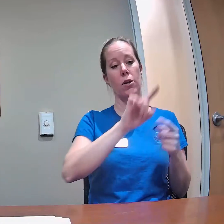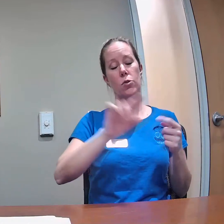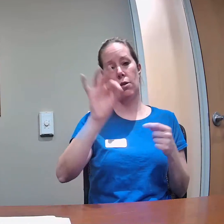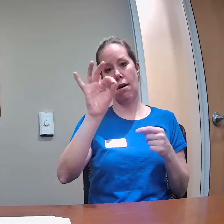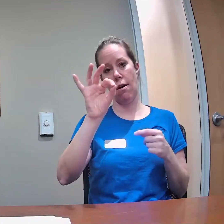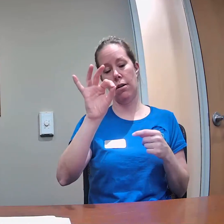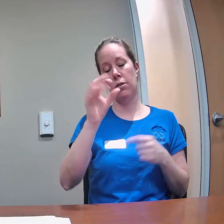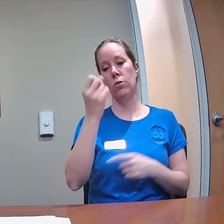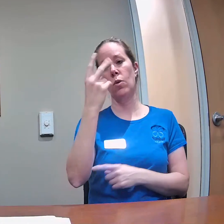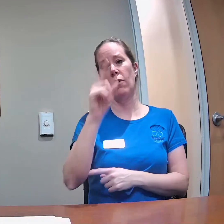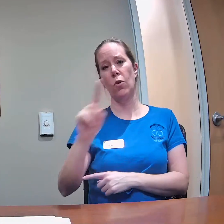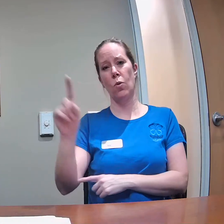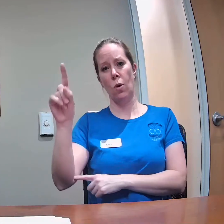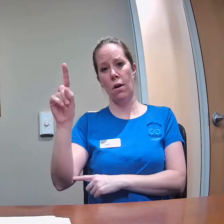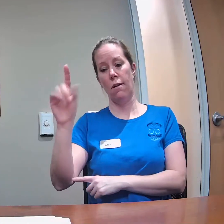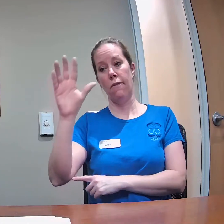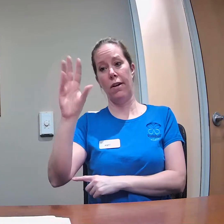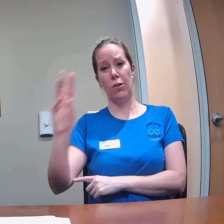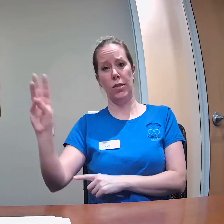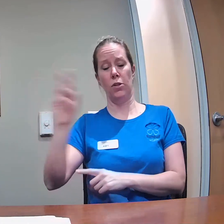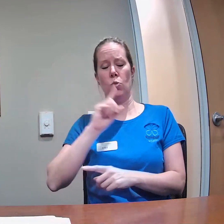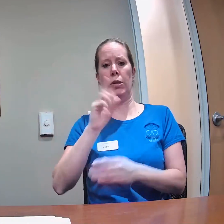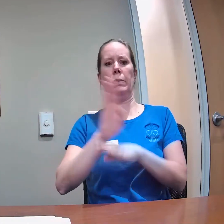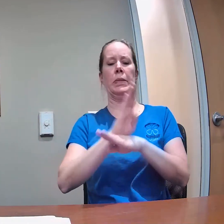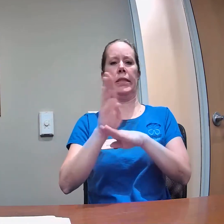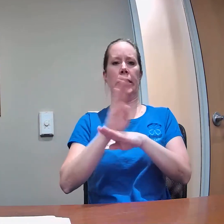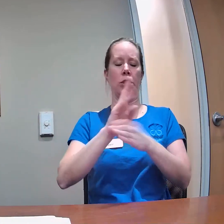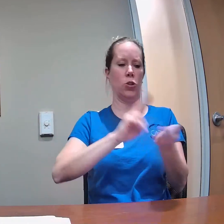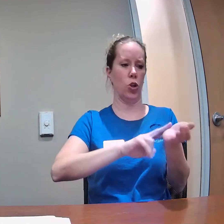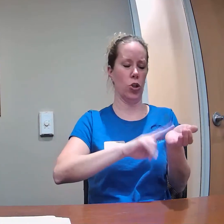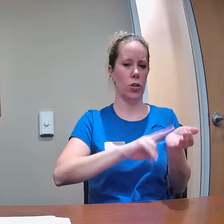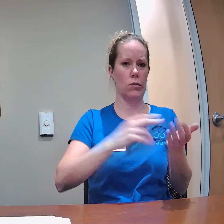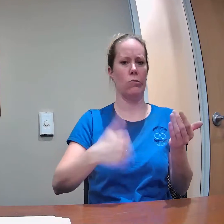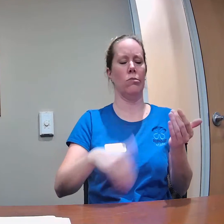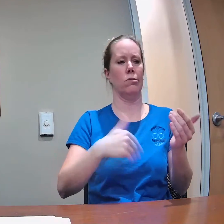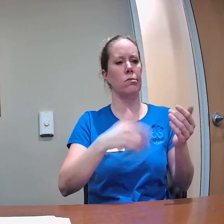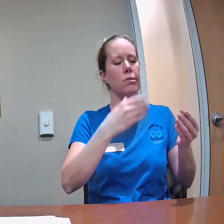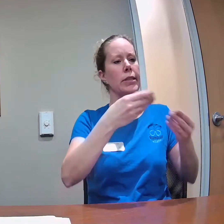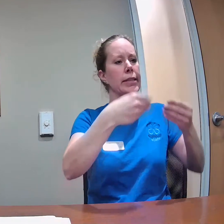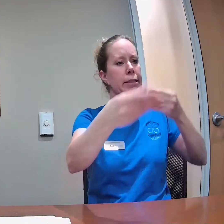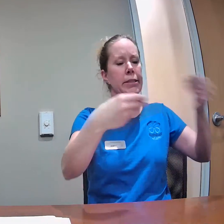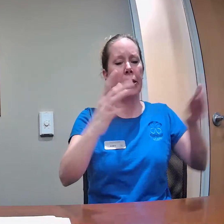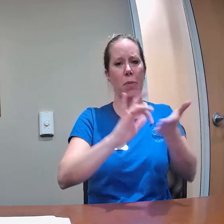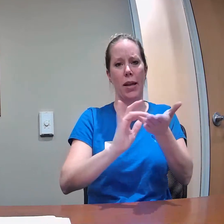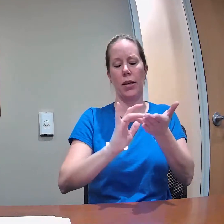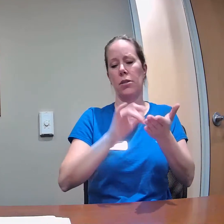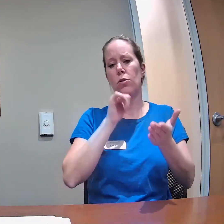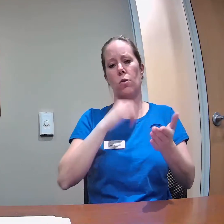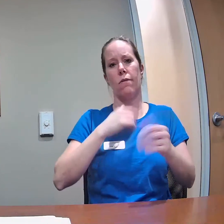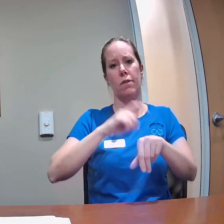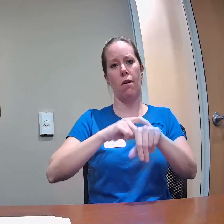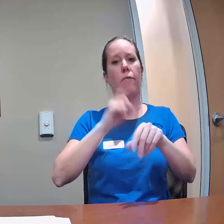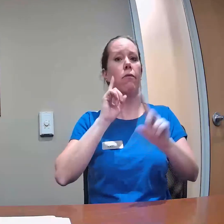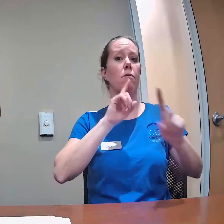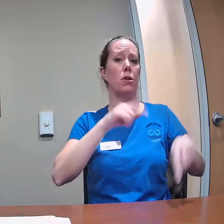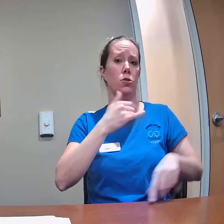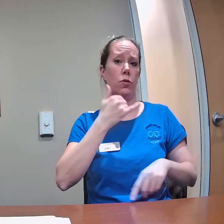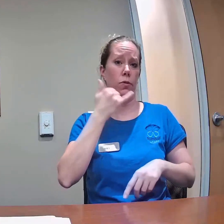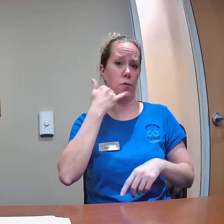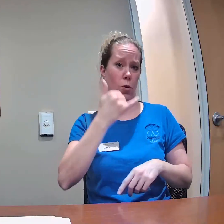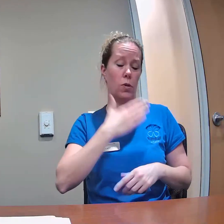5 to 6. The nurse is really busy giving out medications at that time and doesn't have time to answer the phone.